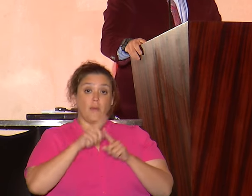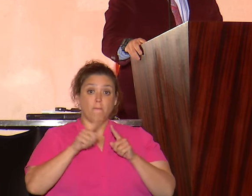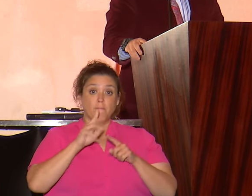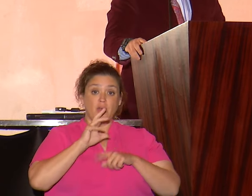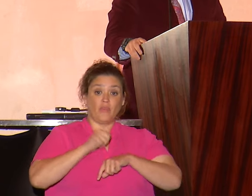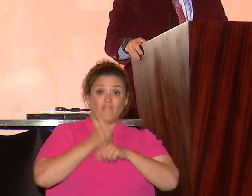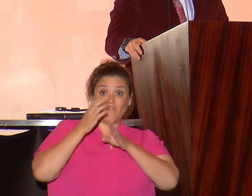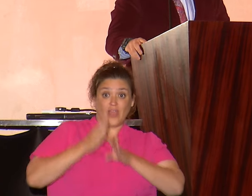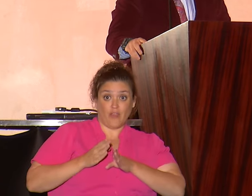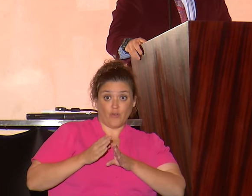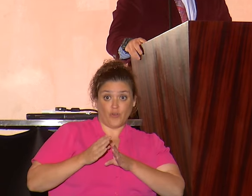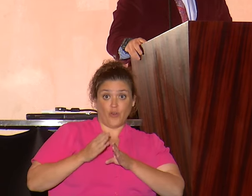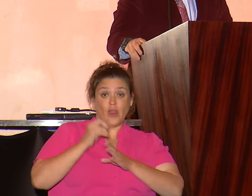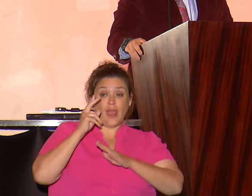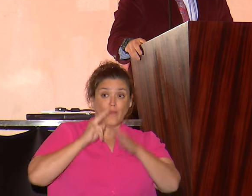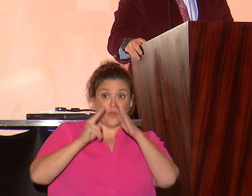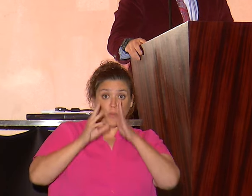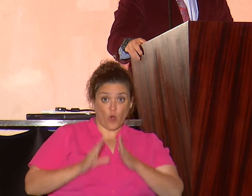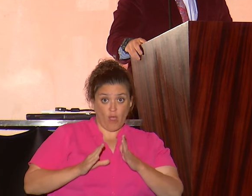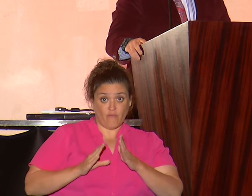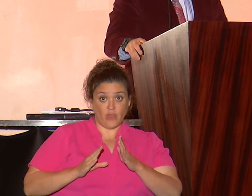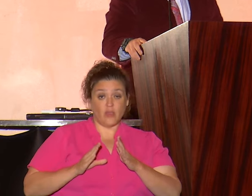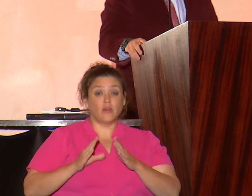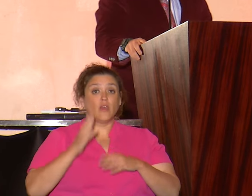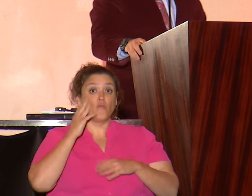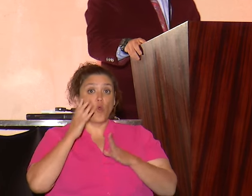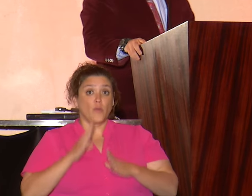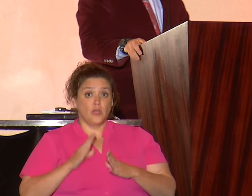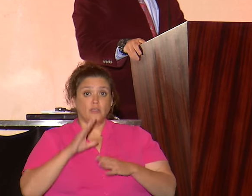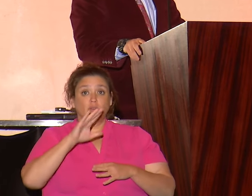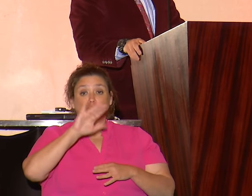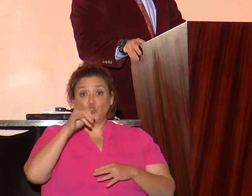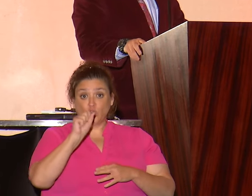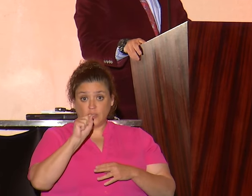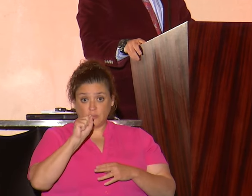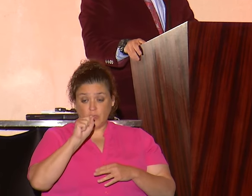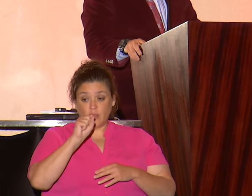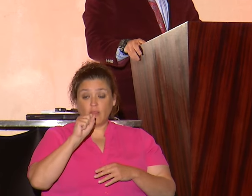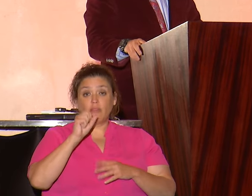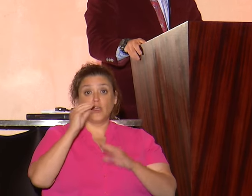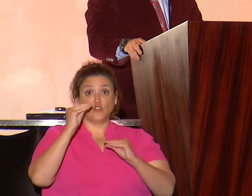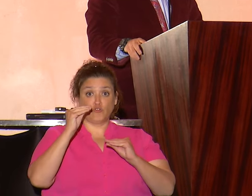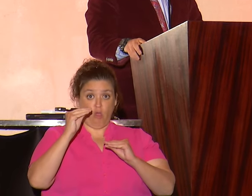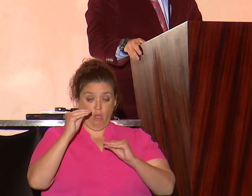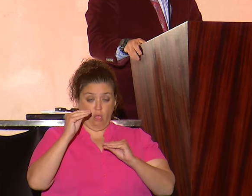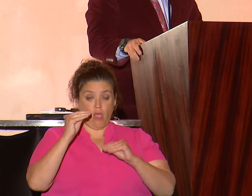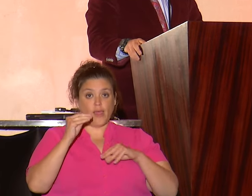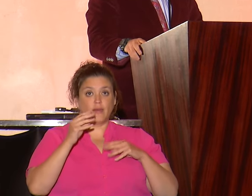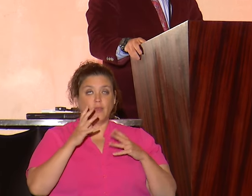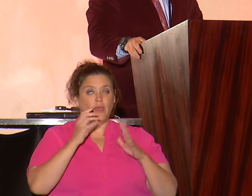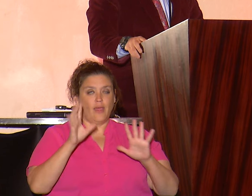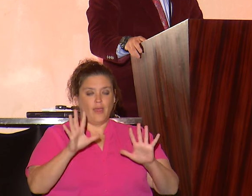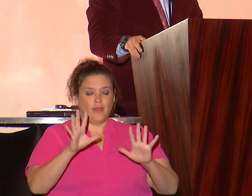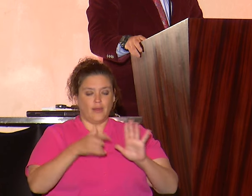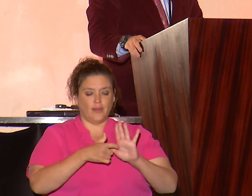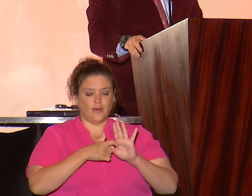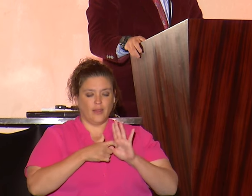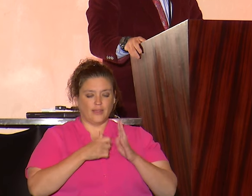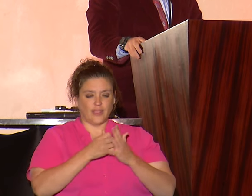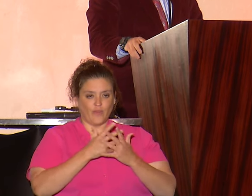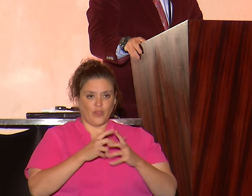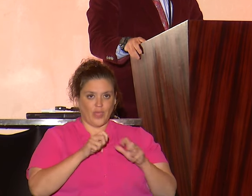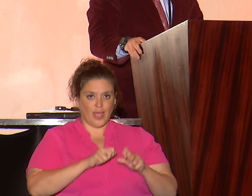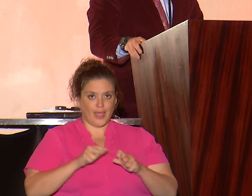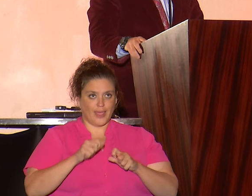of Mormonism, Joseph Smith, taught, and it's going to take all of my discipline to